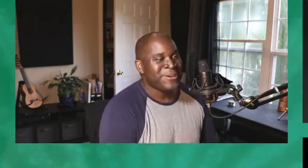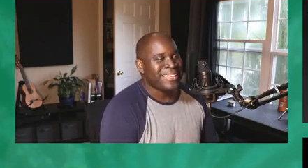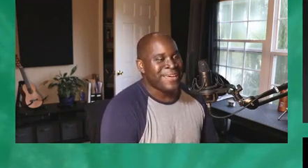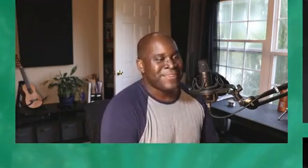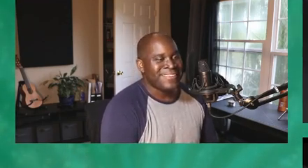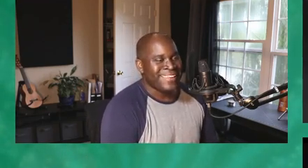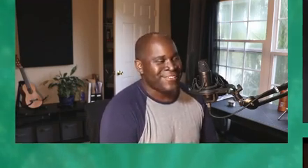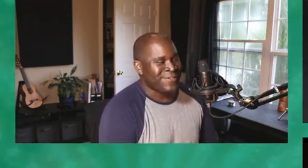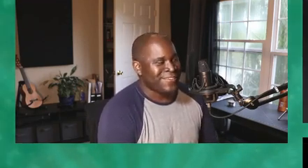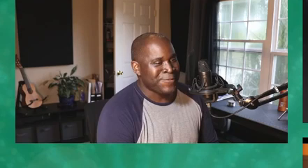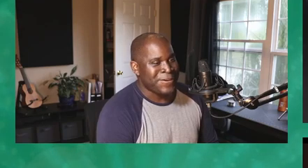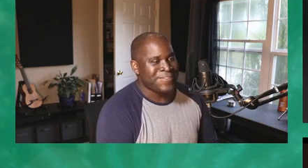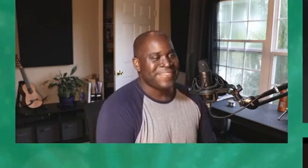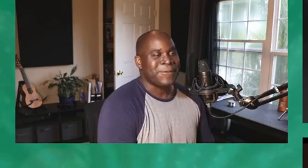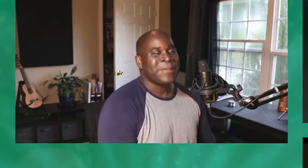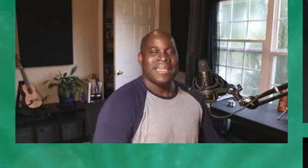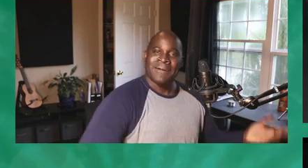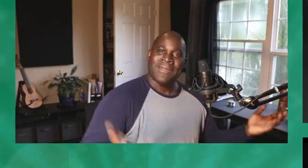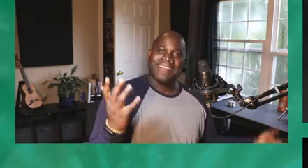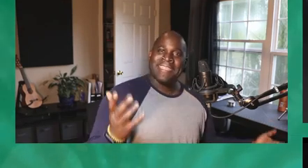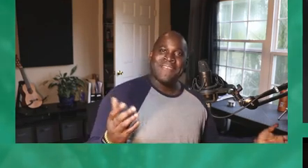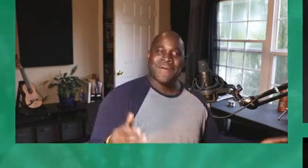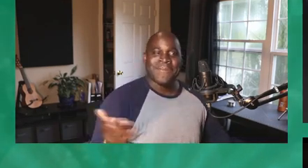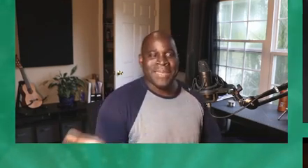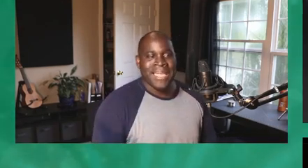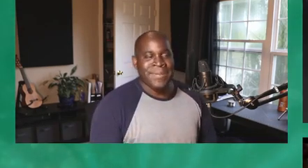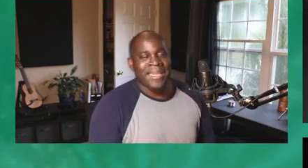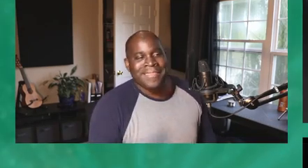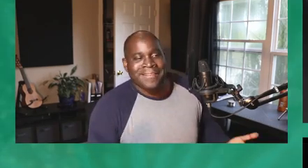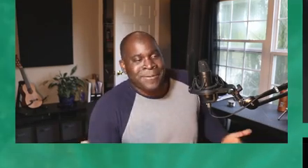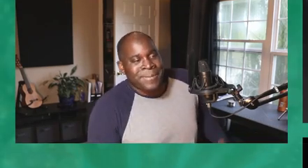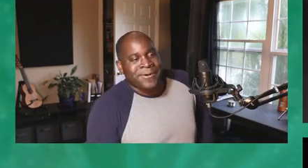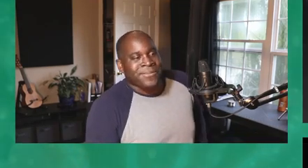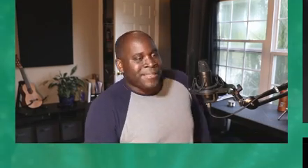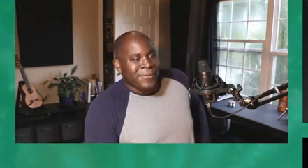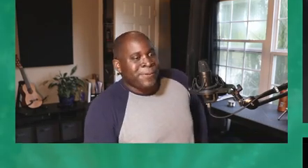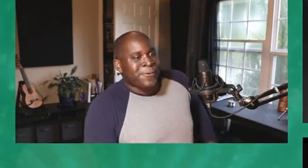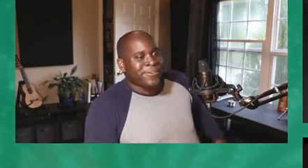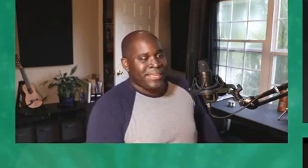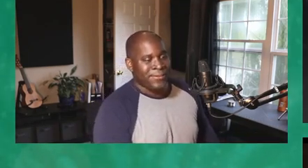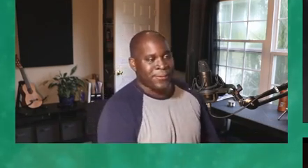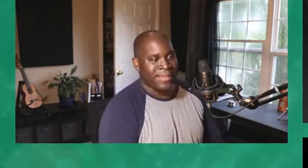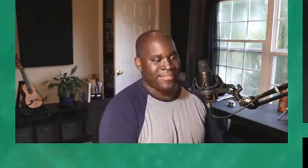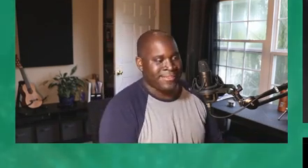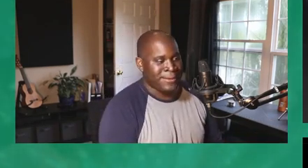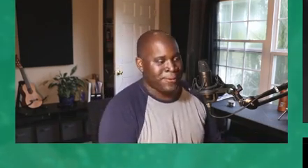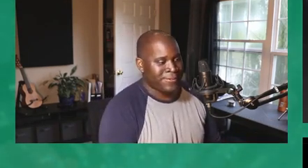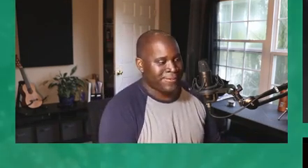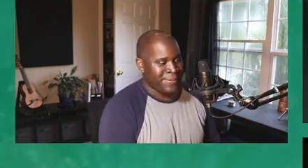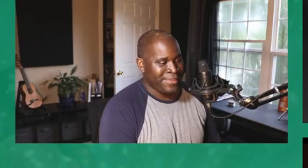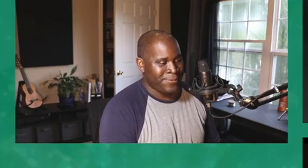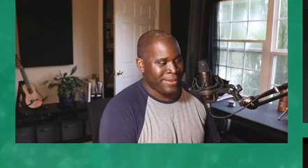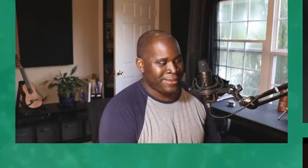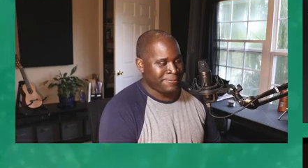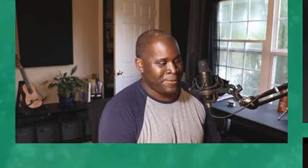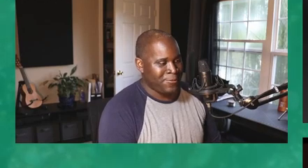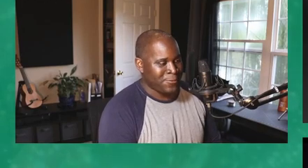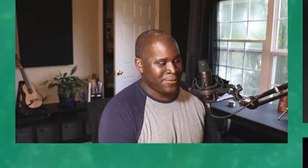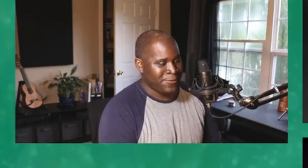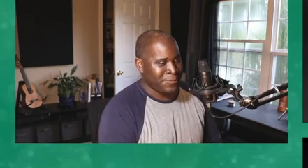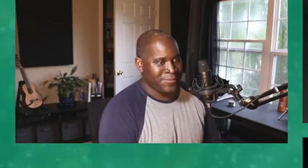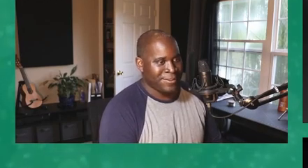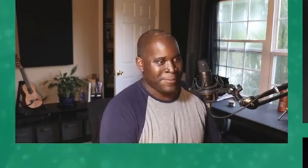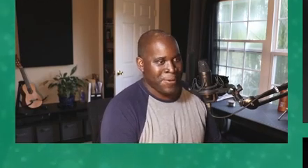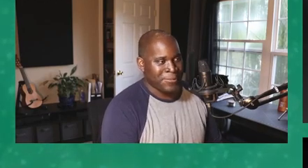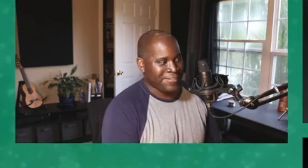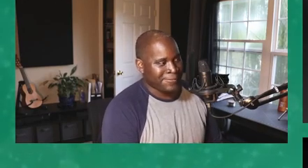I shouldn't laugh. He's in dangerous situations. So, is it danger? Is it behind me? I think it could be both. It works either way. The scene works either way. It's just